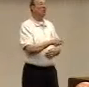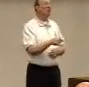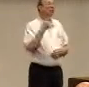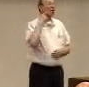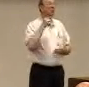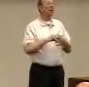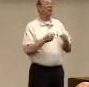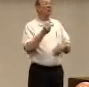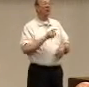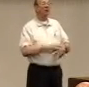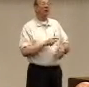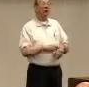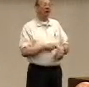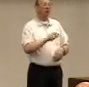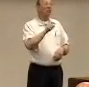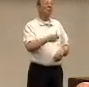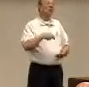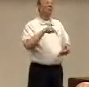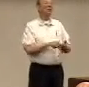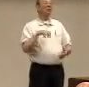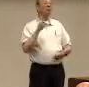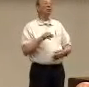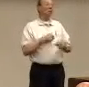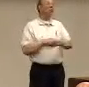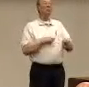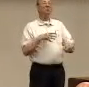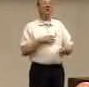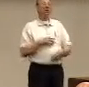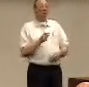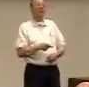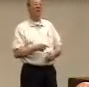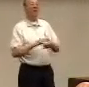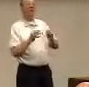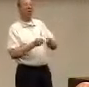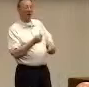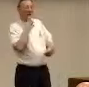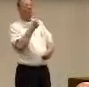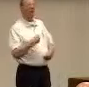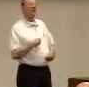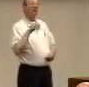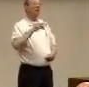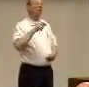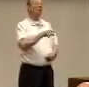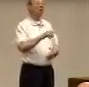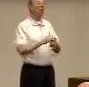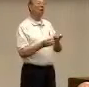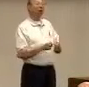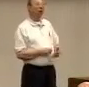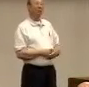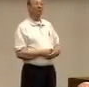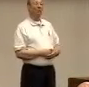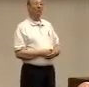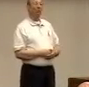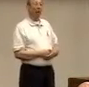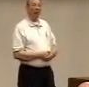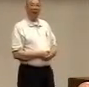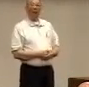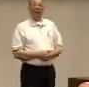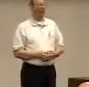service one day and said, you guys, you've heard my story 3 times. You need to be up here preaching. You men, you got stories. Get up here and